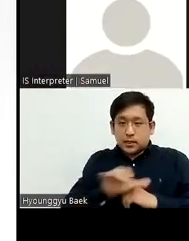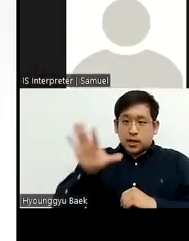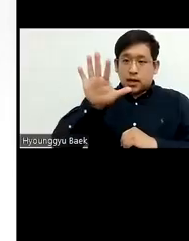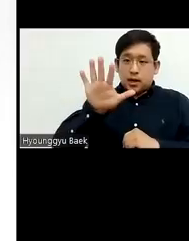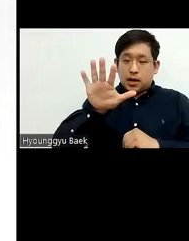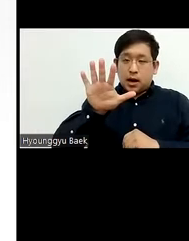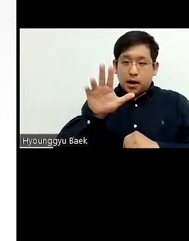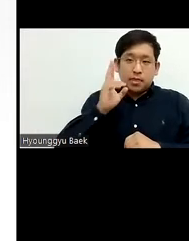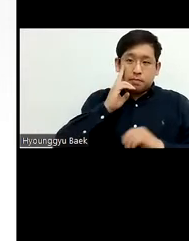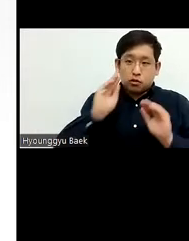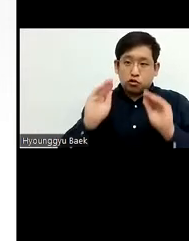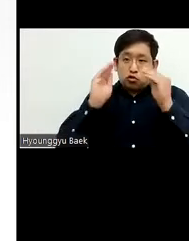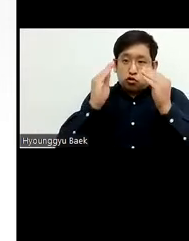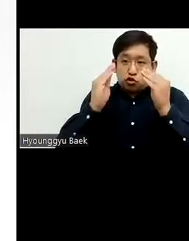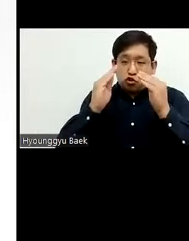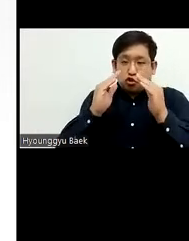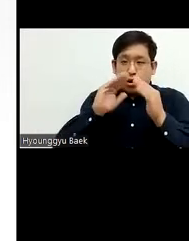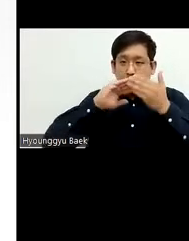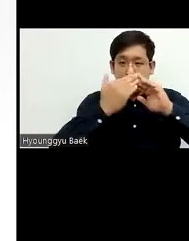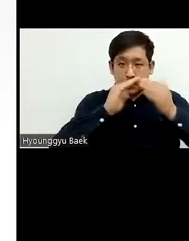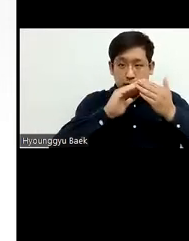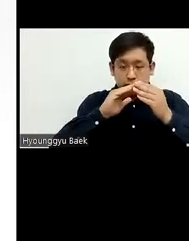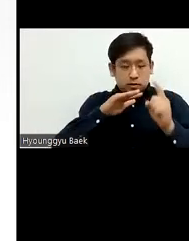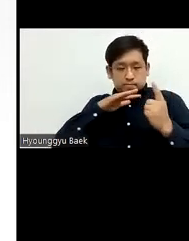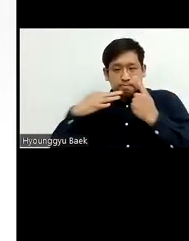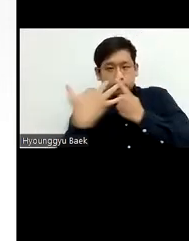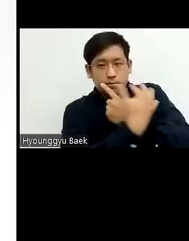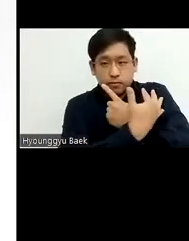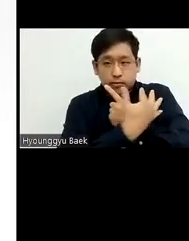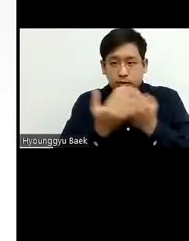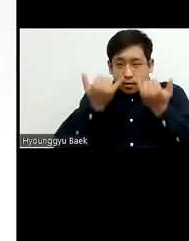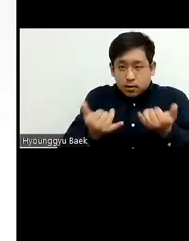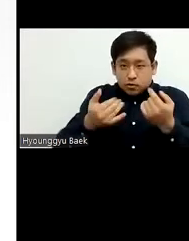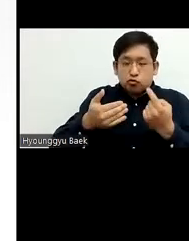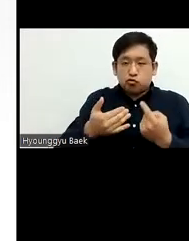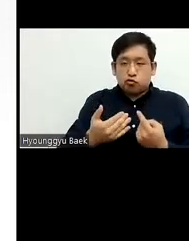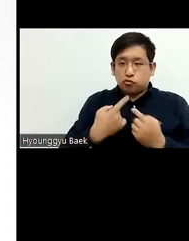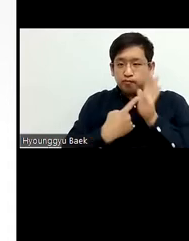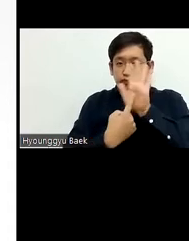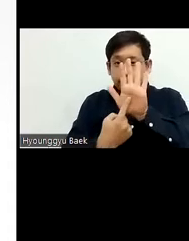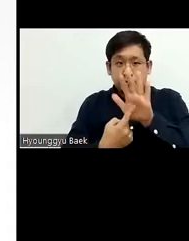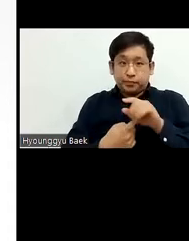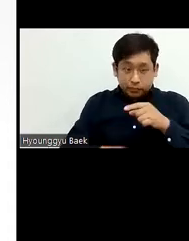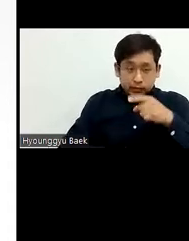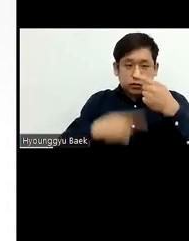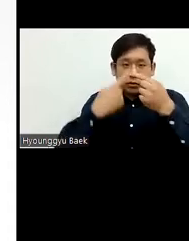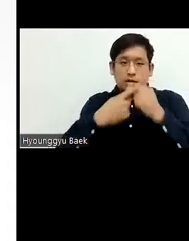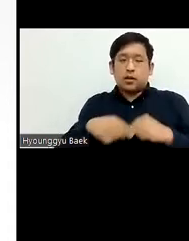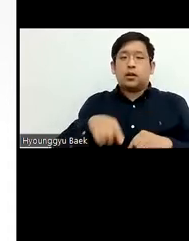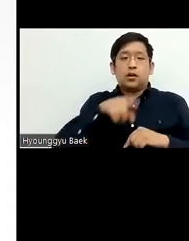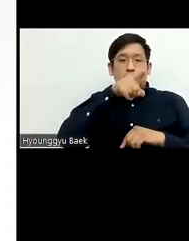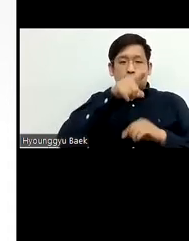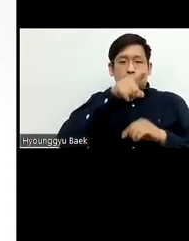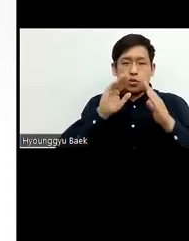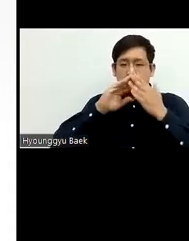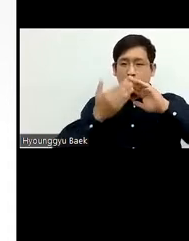So I would like to share with you all on the from the Asian perspective on the youth community on the situation that we are facing.